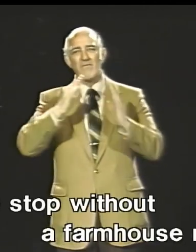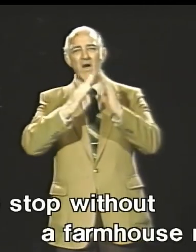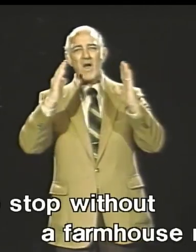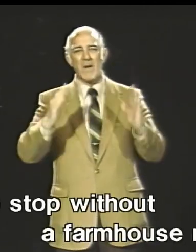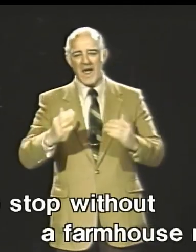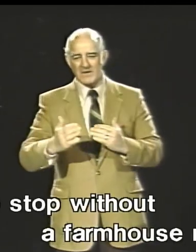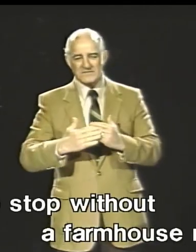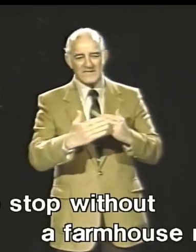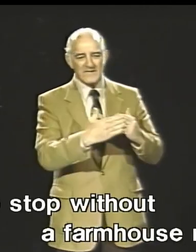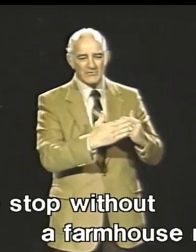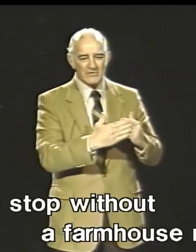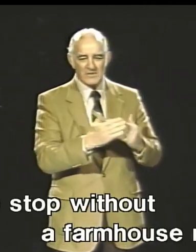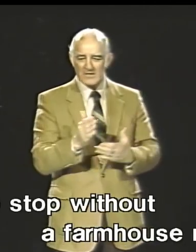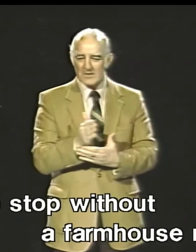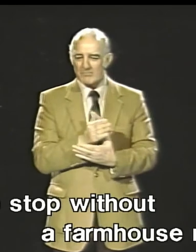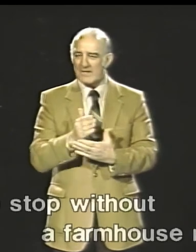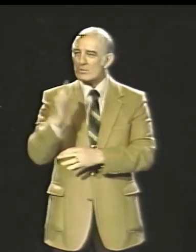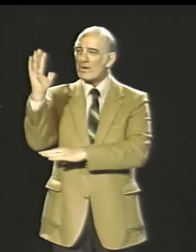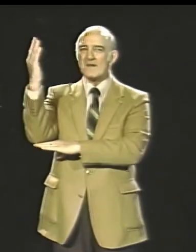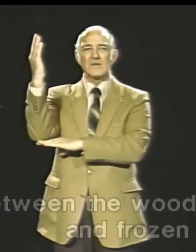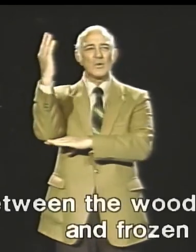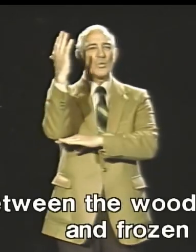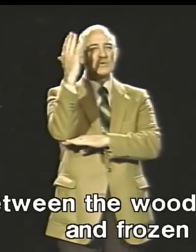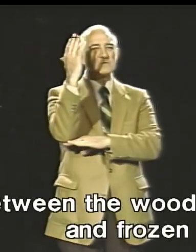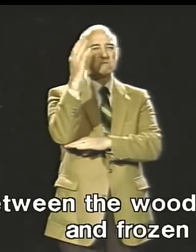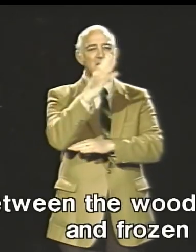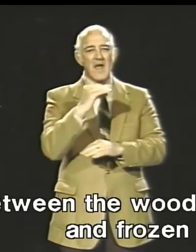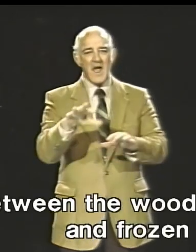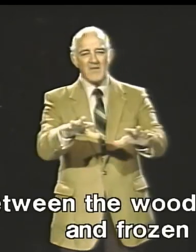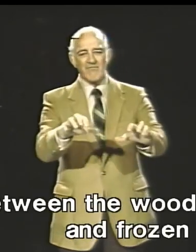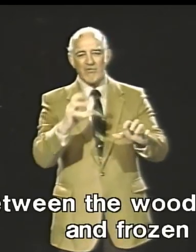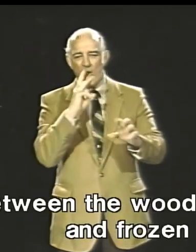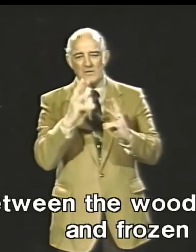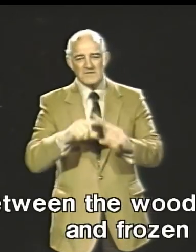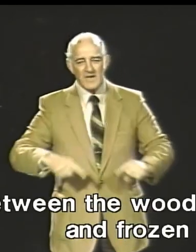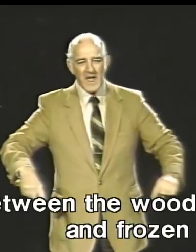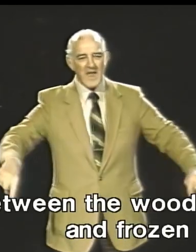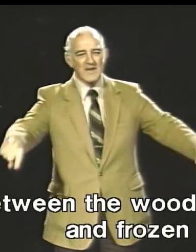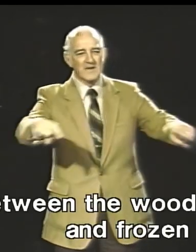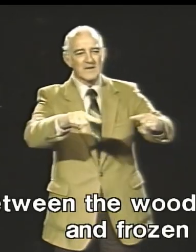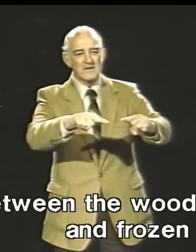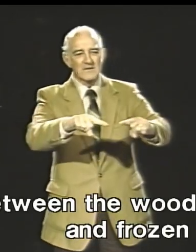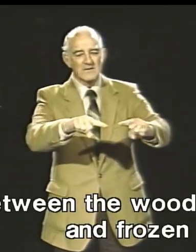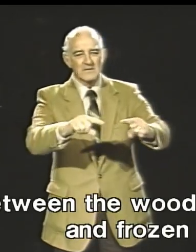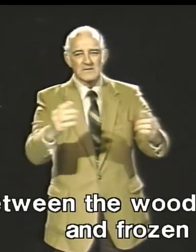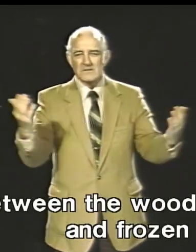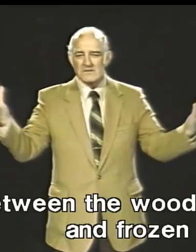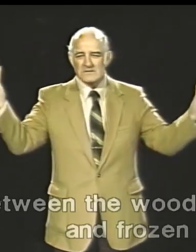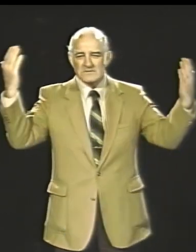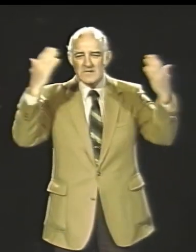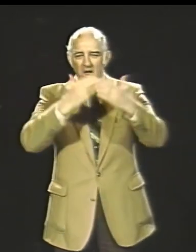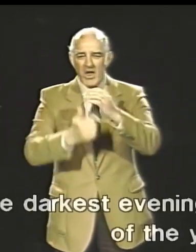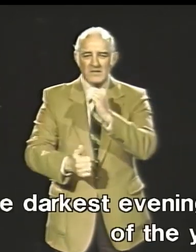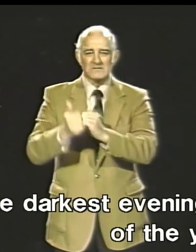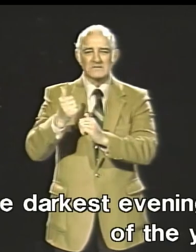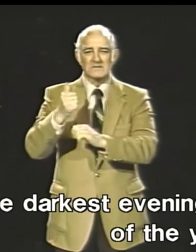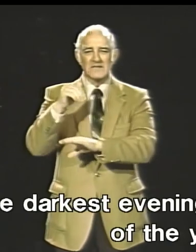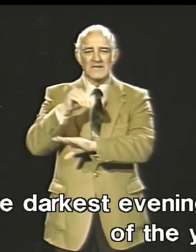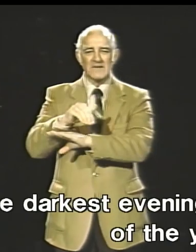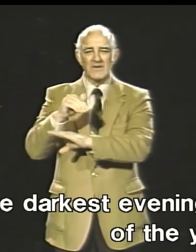to stop without a farmhouse near, between the woods and frozen lake, the darkest